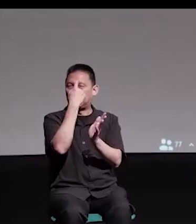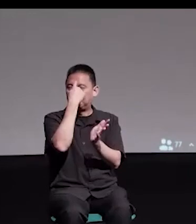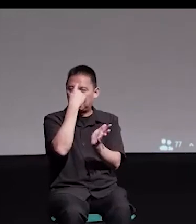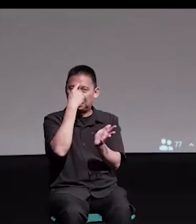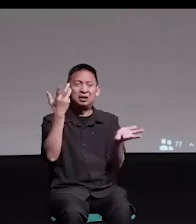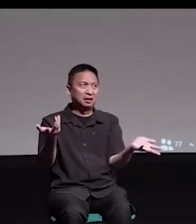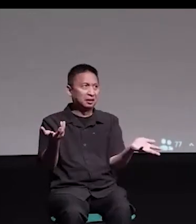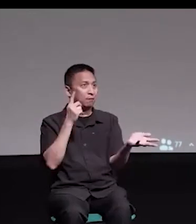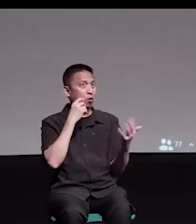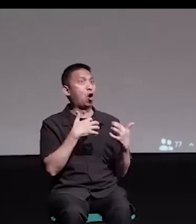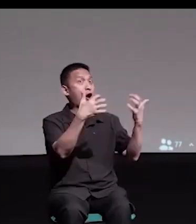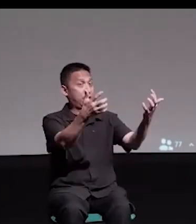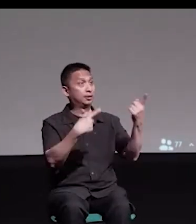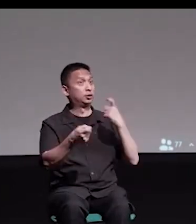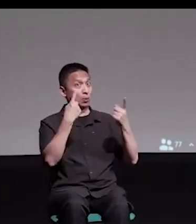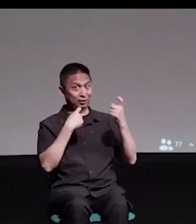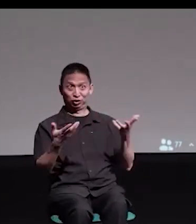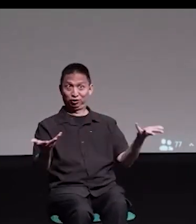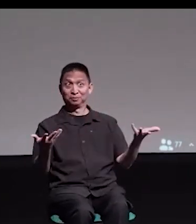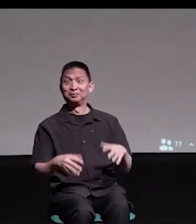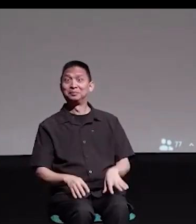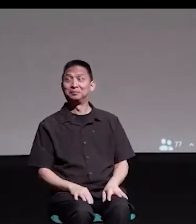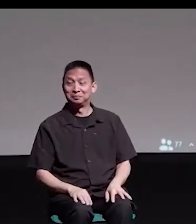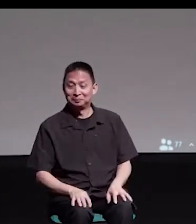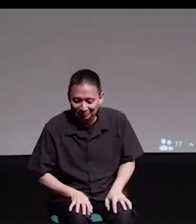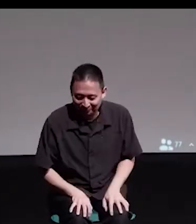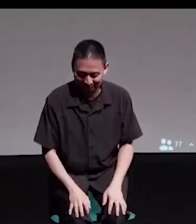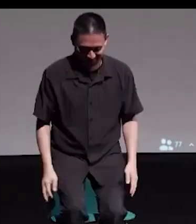think, for audience question.